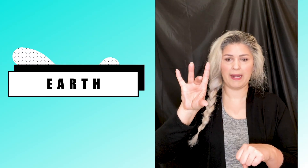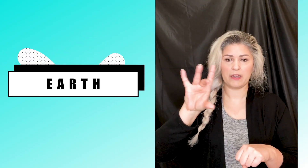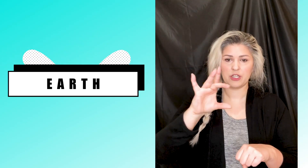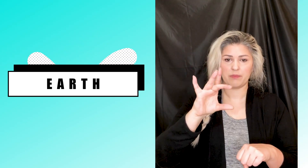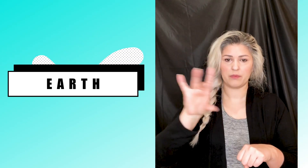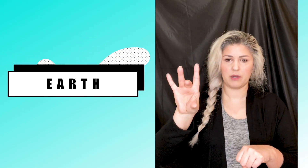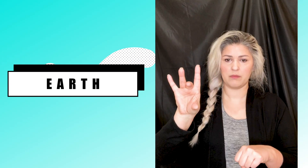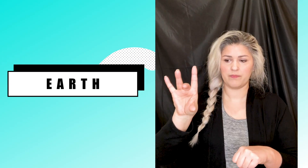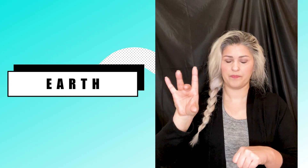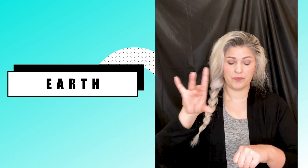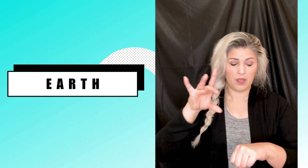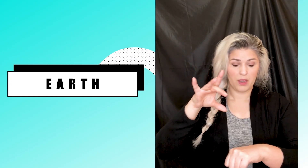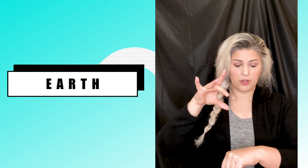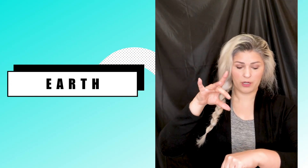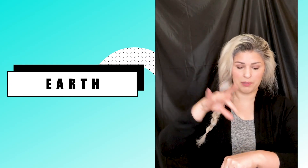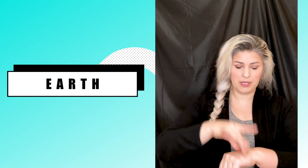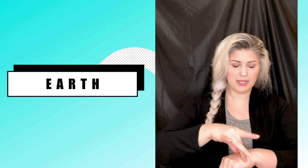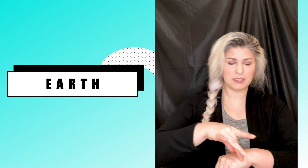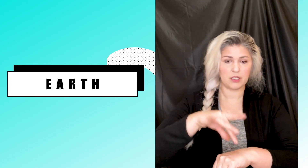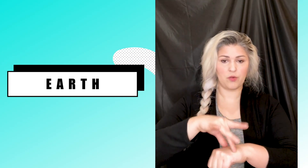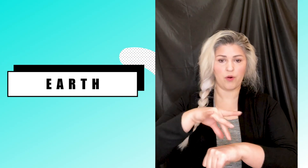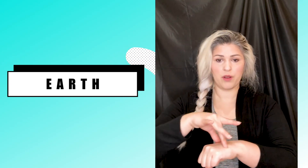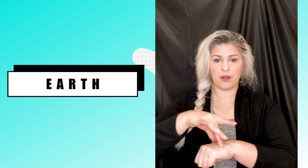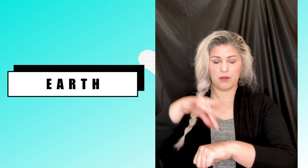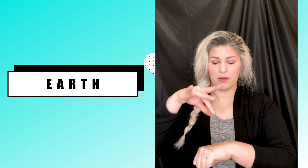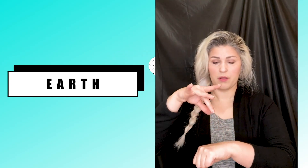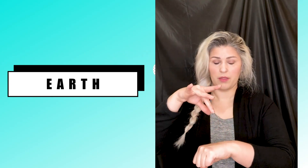open 8 hand shape, okay? You're going to place